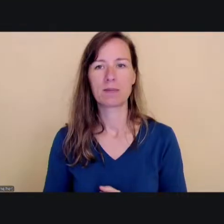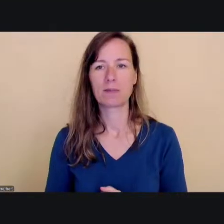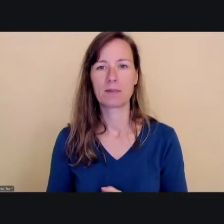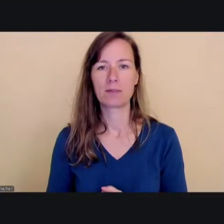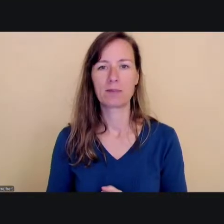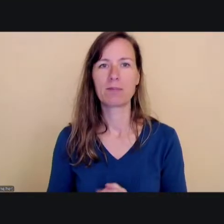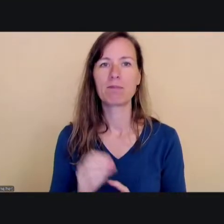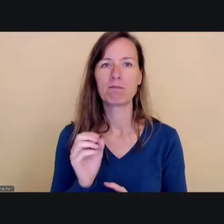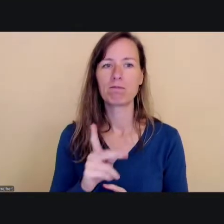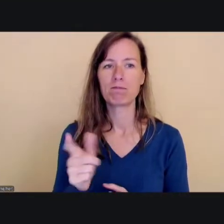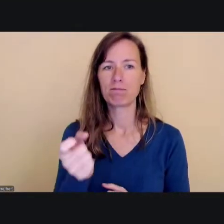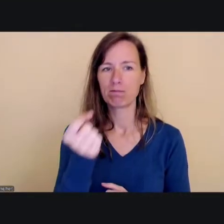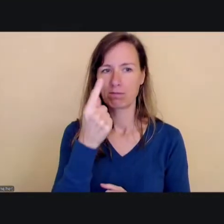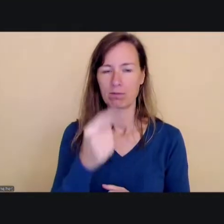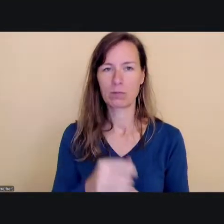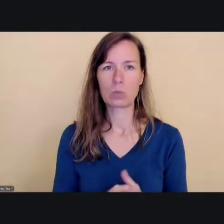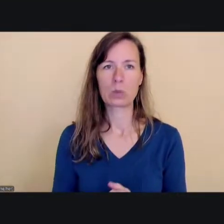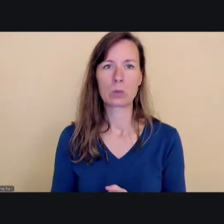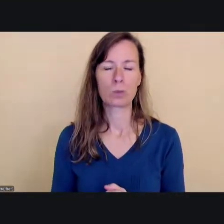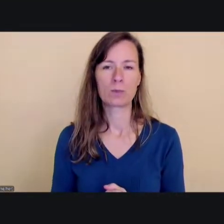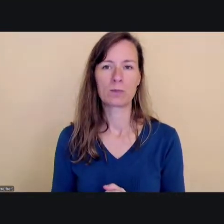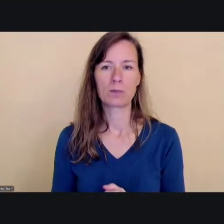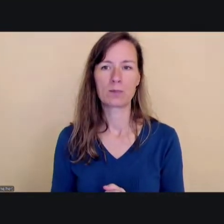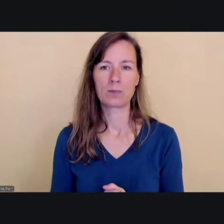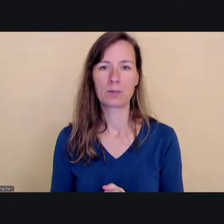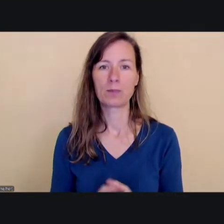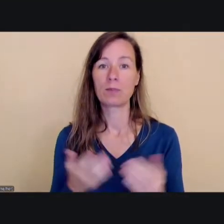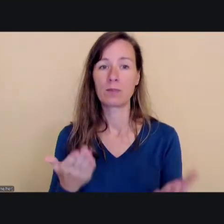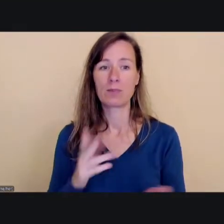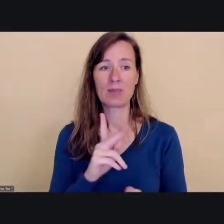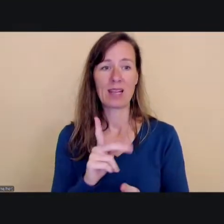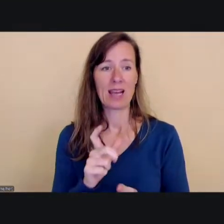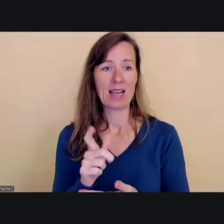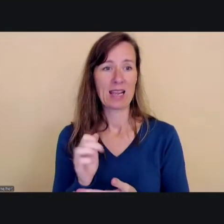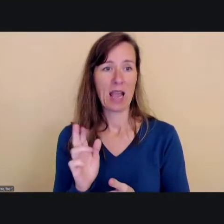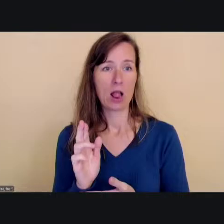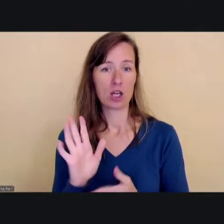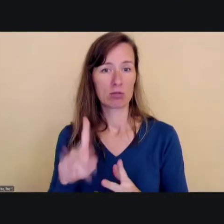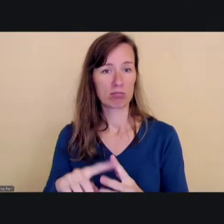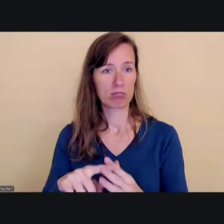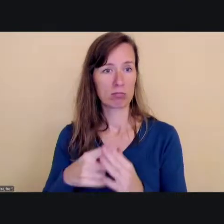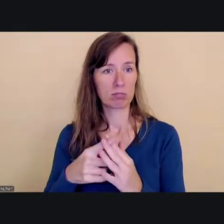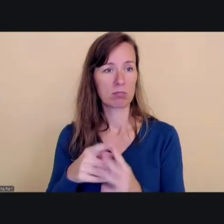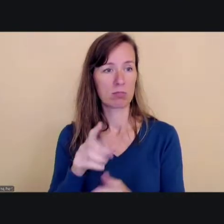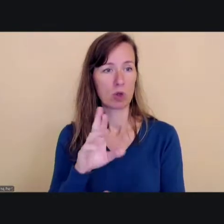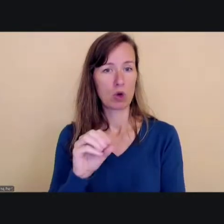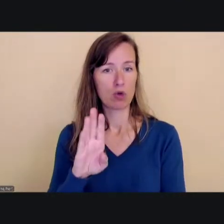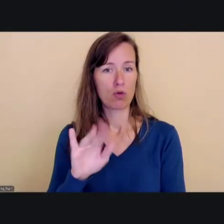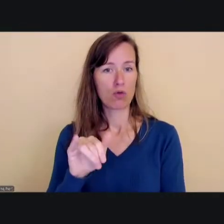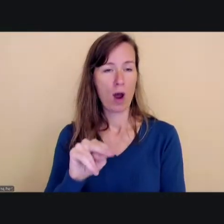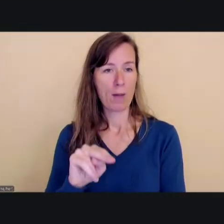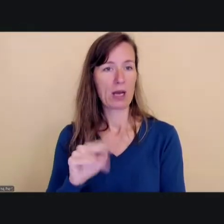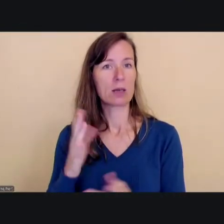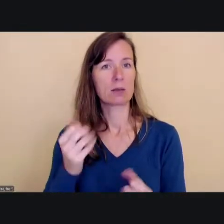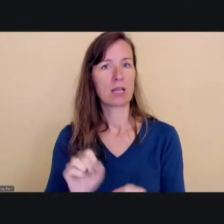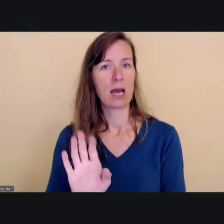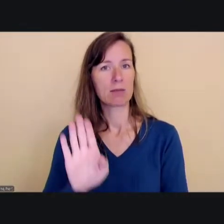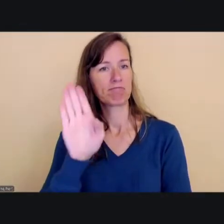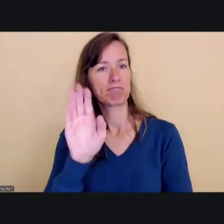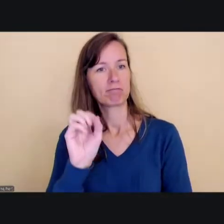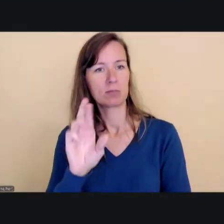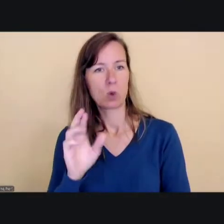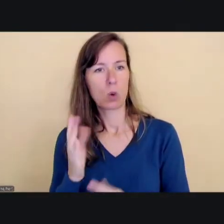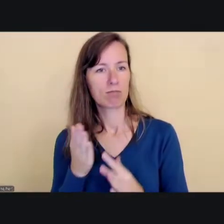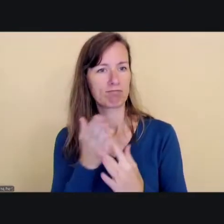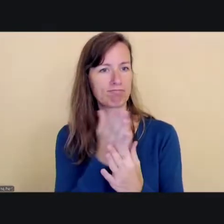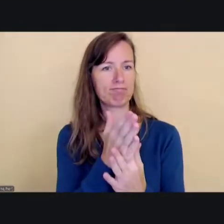Understood. Okay. Then let's have Kellers kick it off, and Robin, just put your hand up or interject on